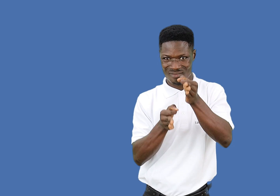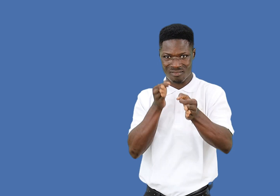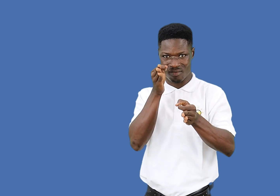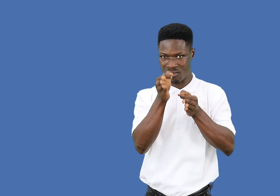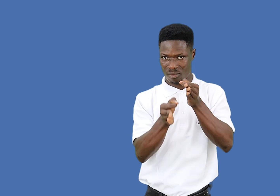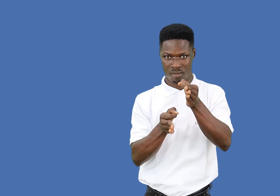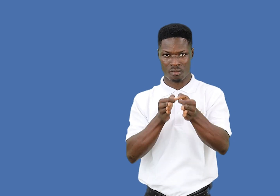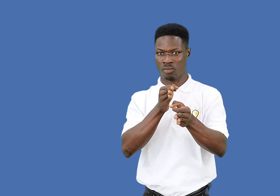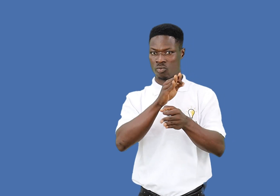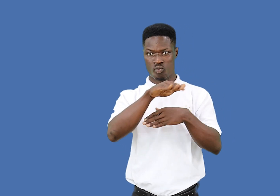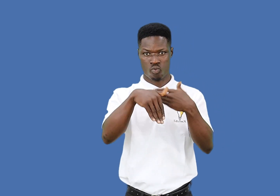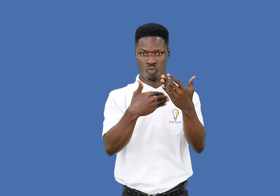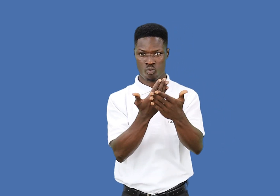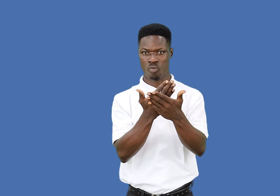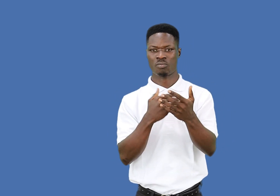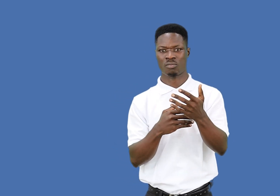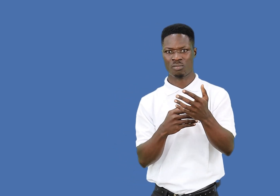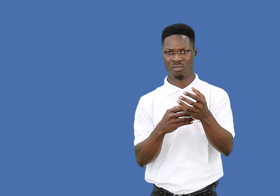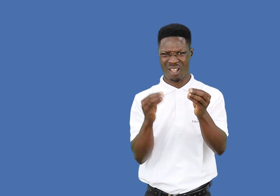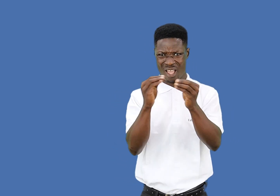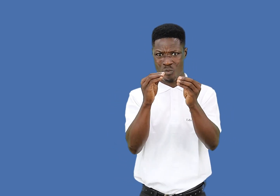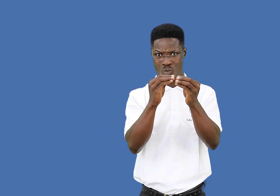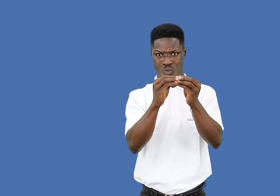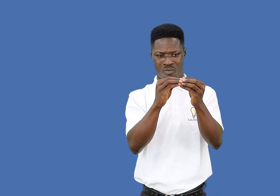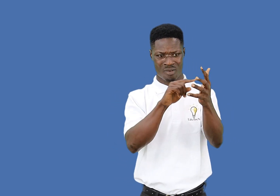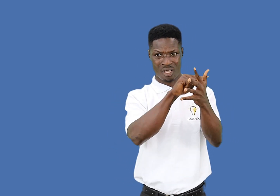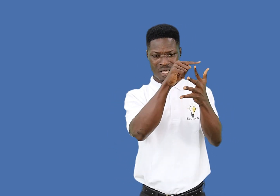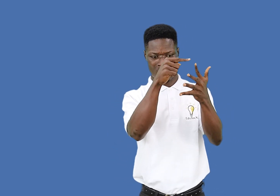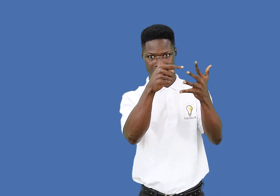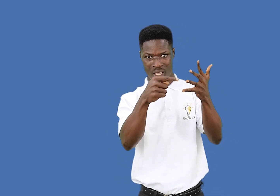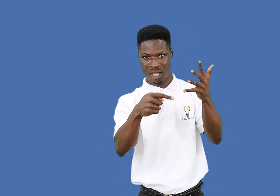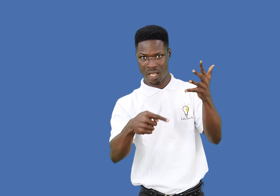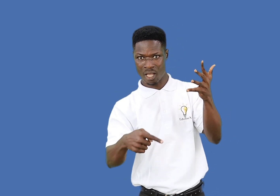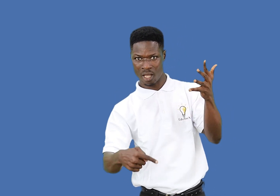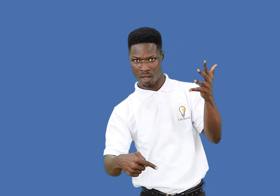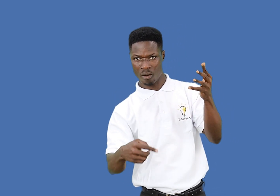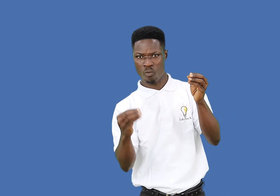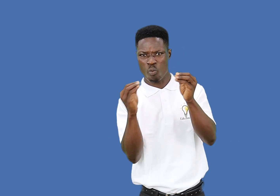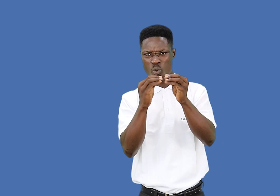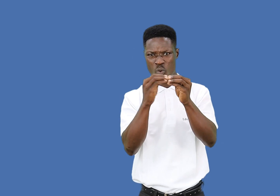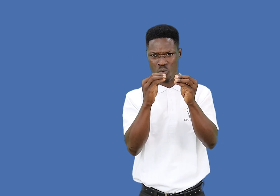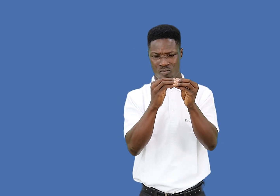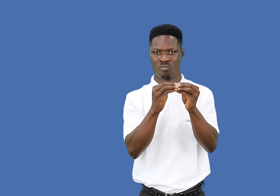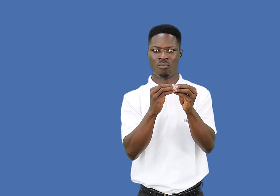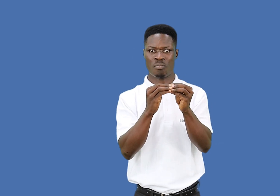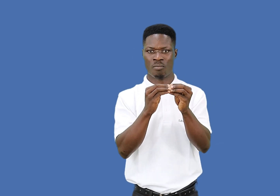You take all the components and explain all. There are more.